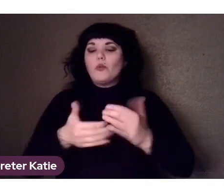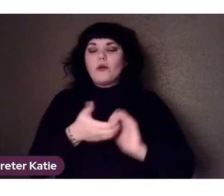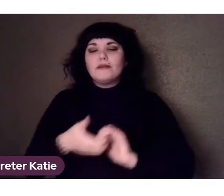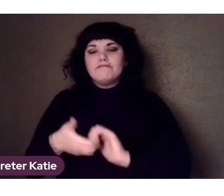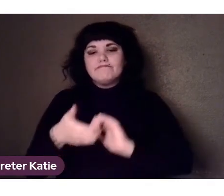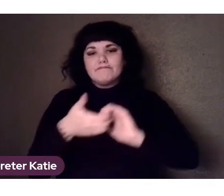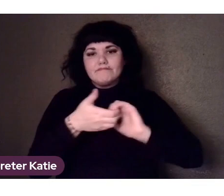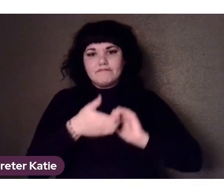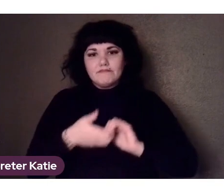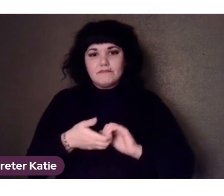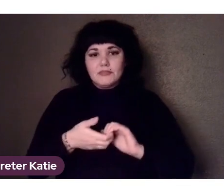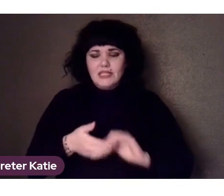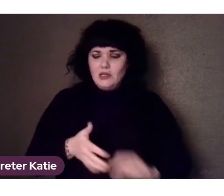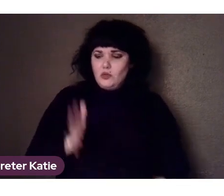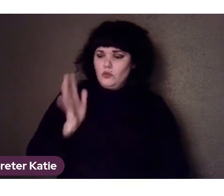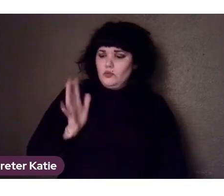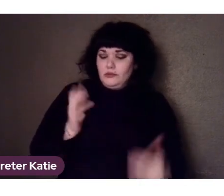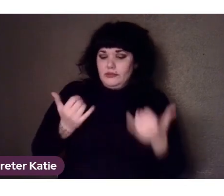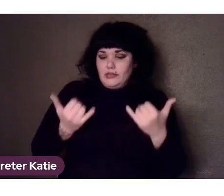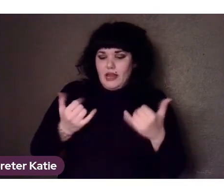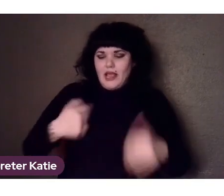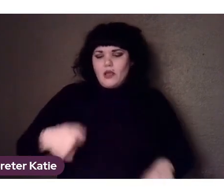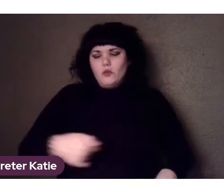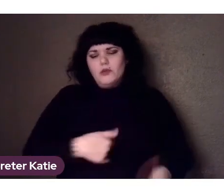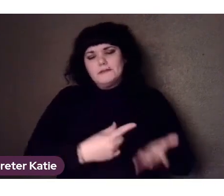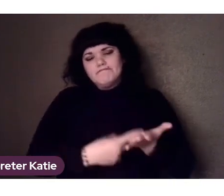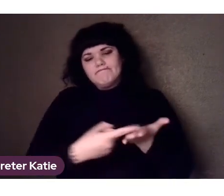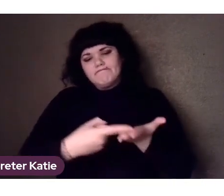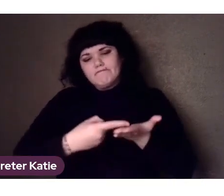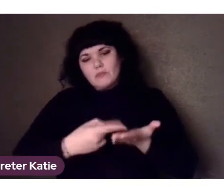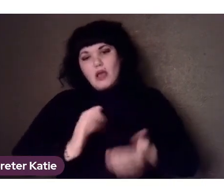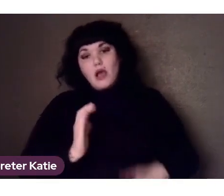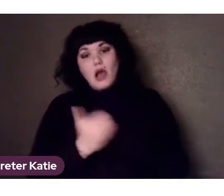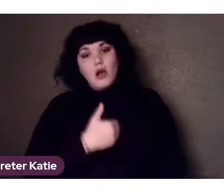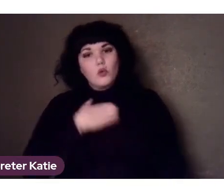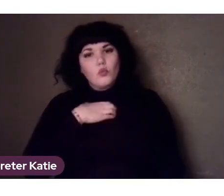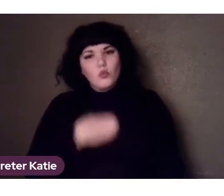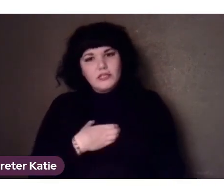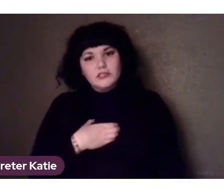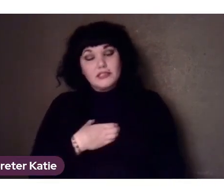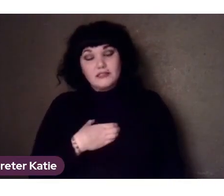Earlier today, we were talking about our wishes, and really all of our wishes related to